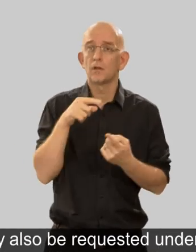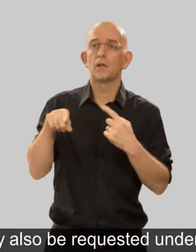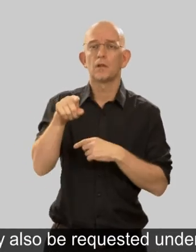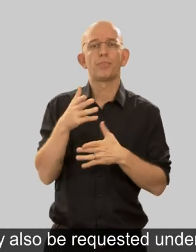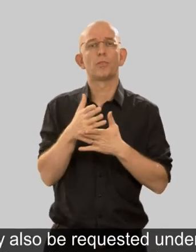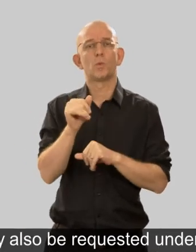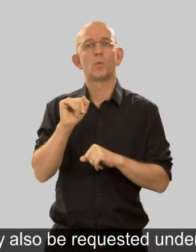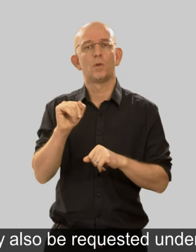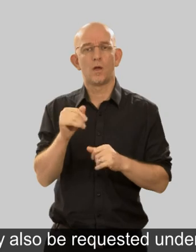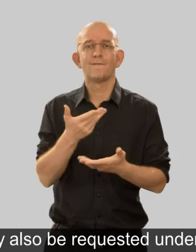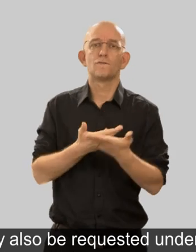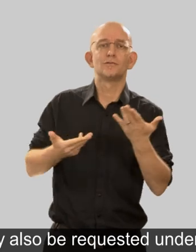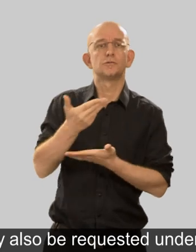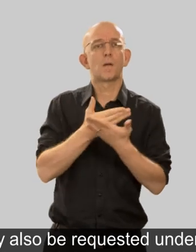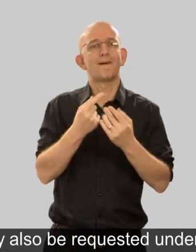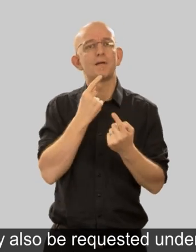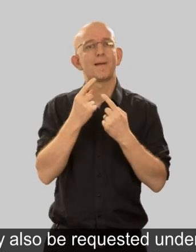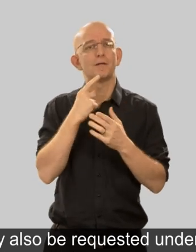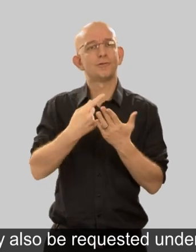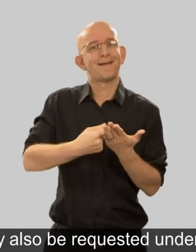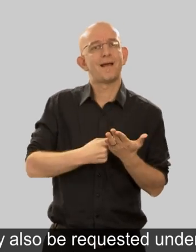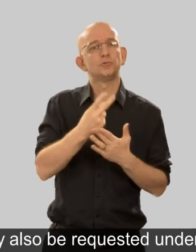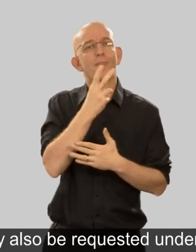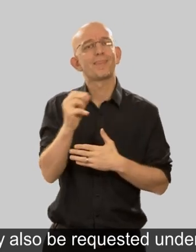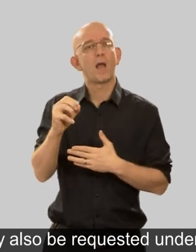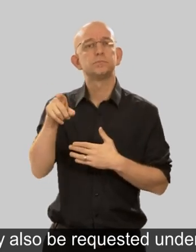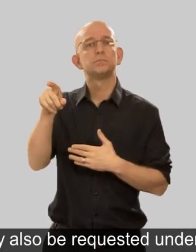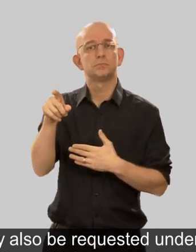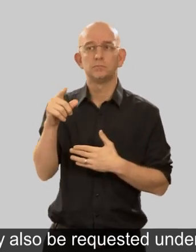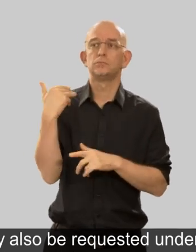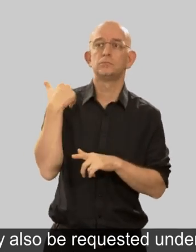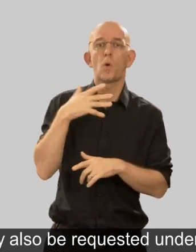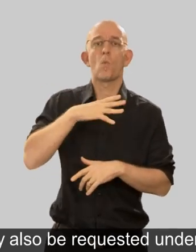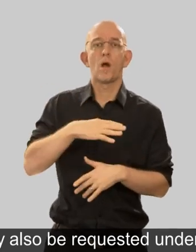It may also be requested under the Freedom of Information Act 2000.